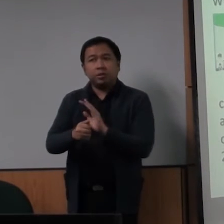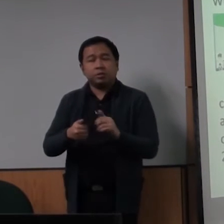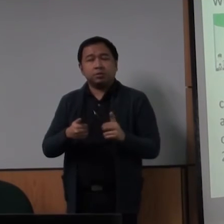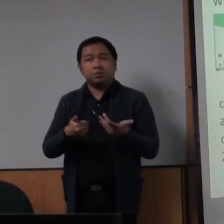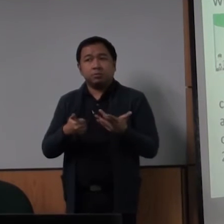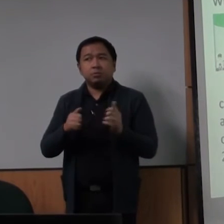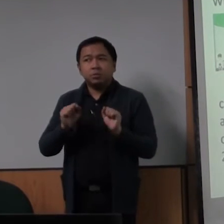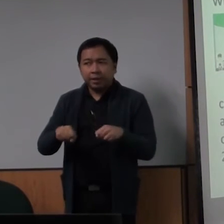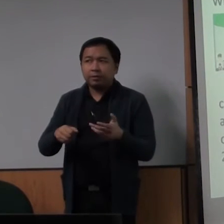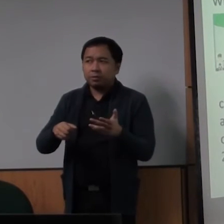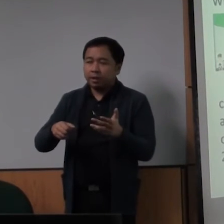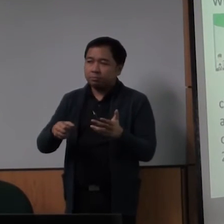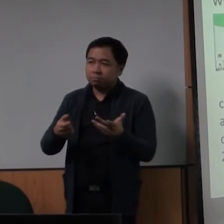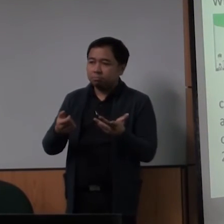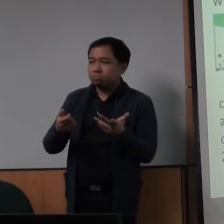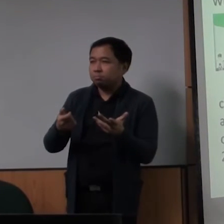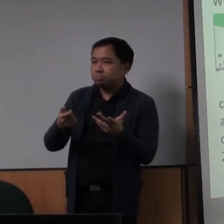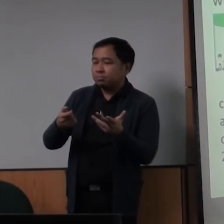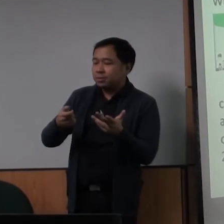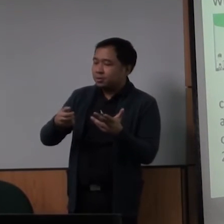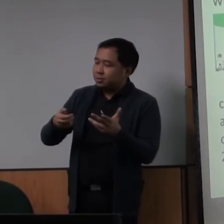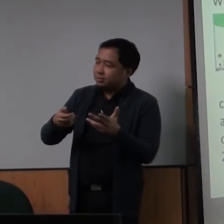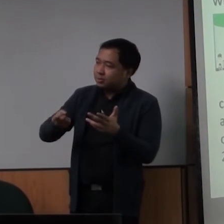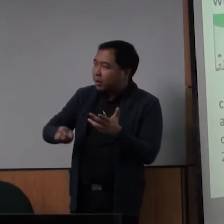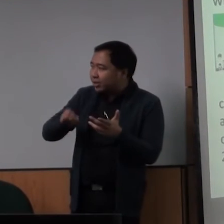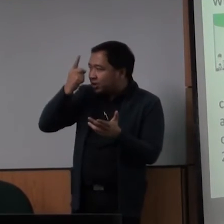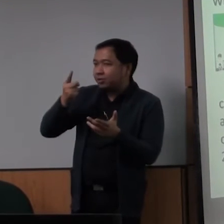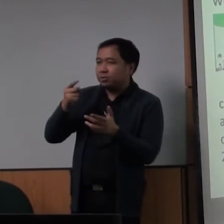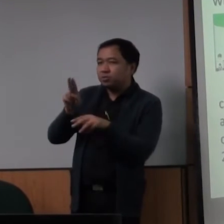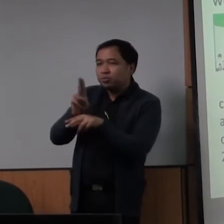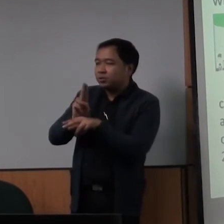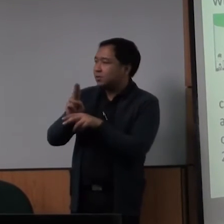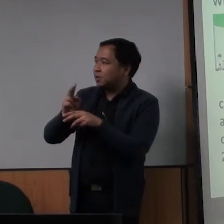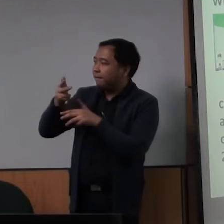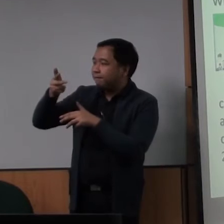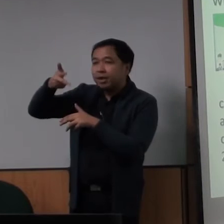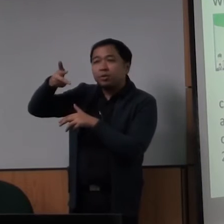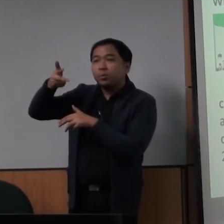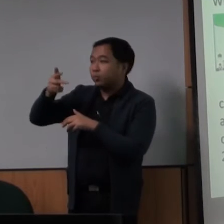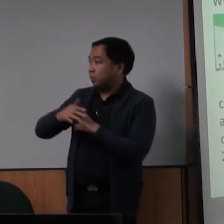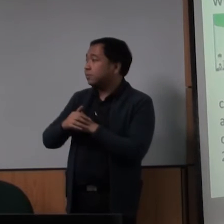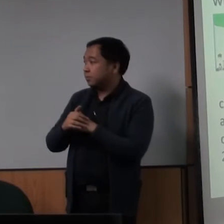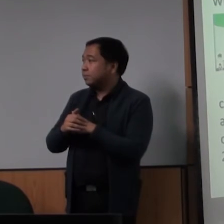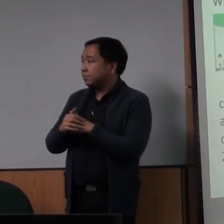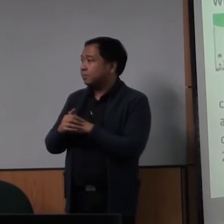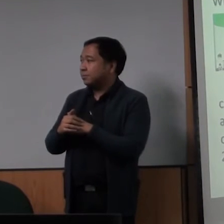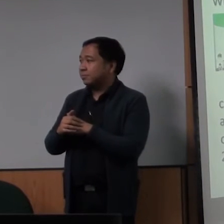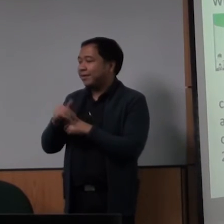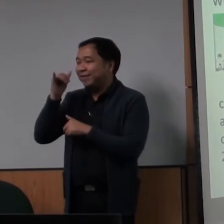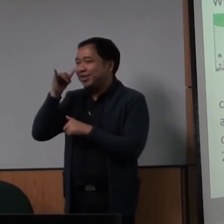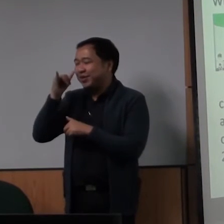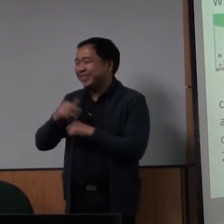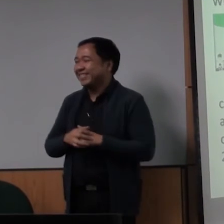very receptive sila to a strategy of video. One of is the video. So that